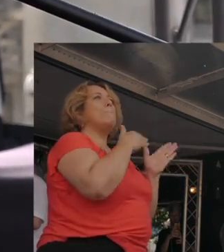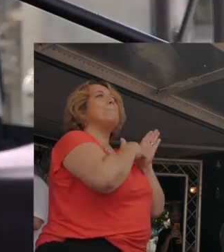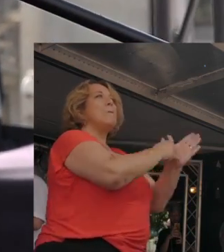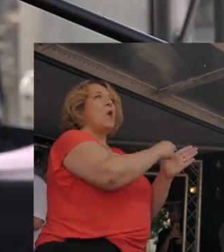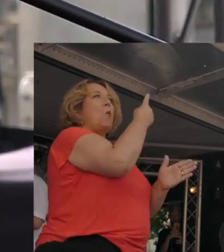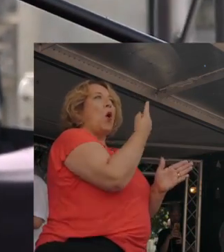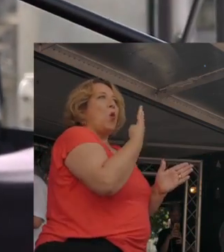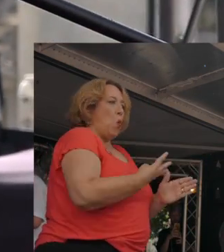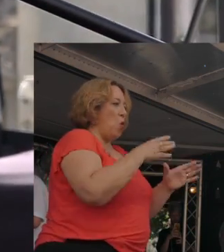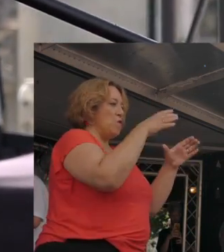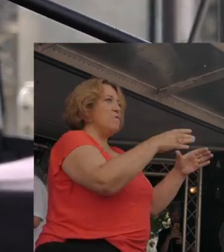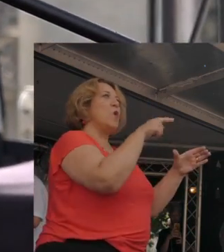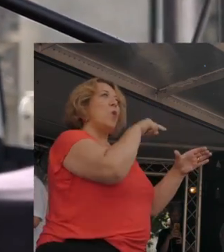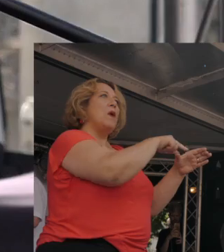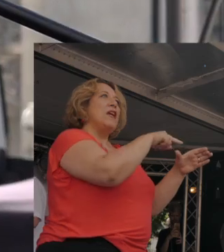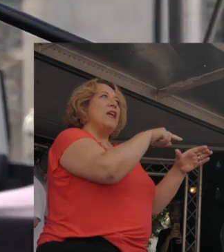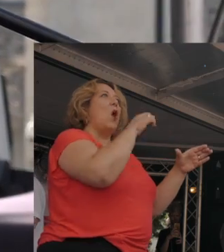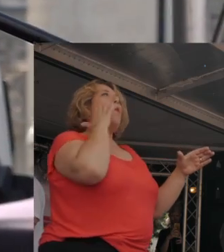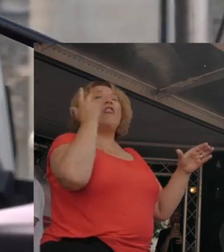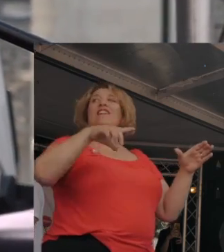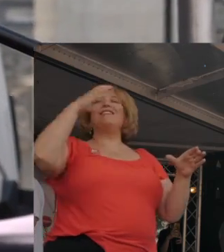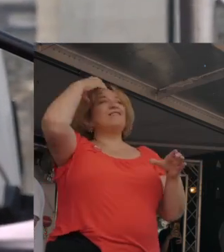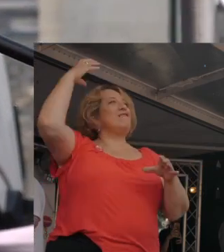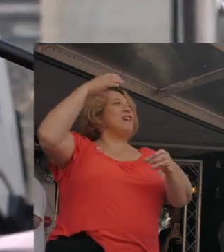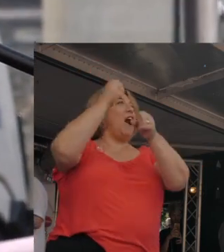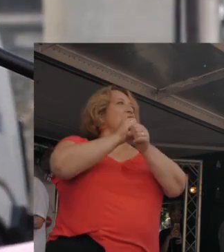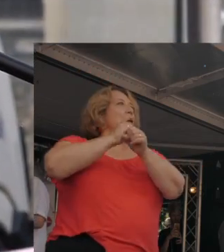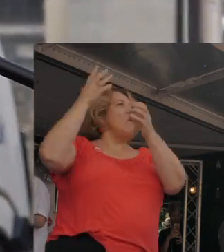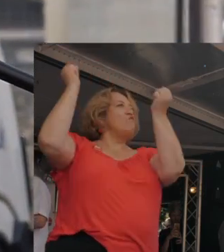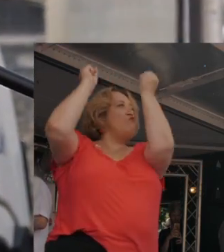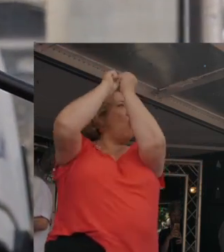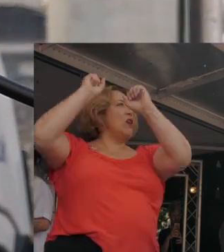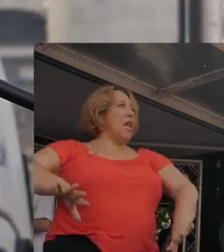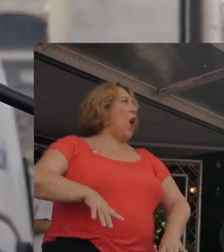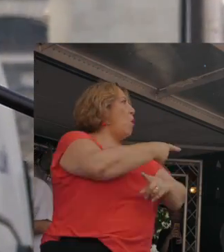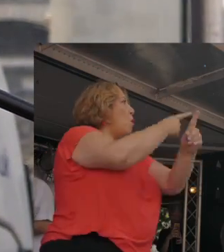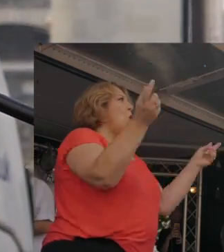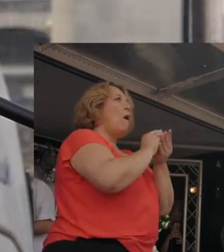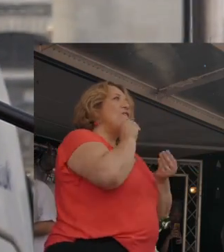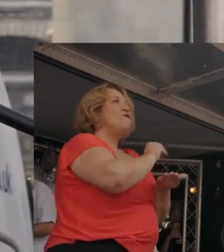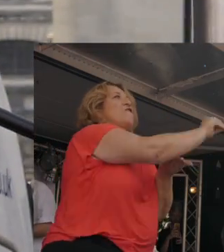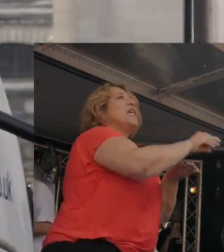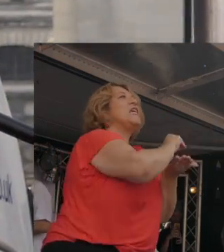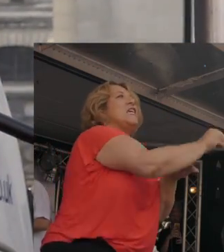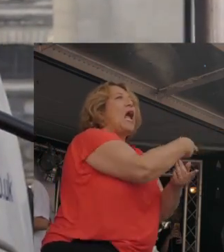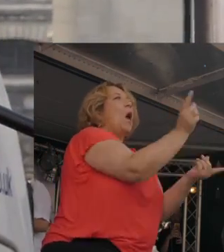When we bring this government down, we will feed our people and there will be no hunger in our